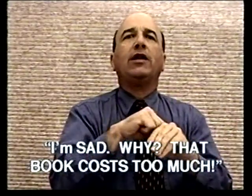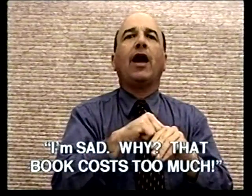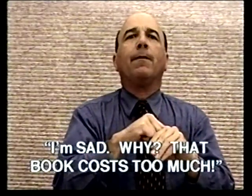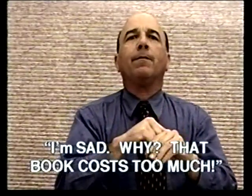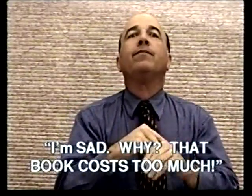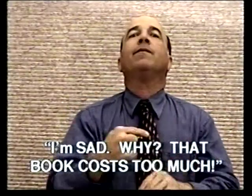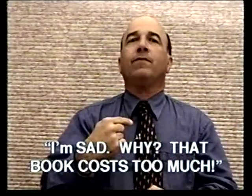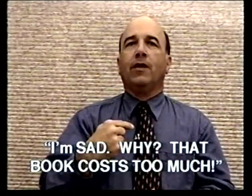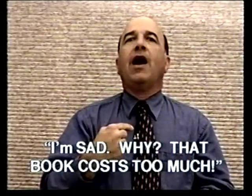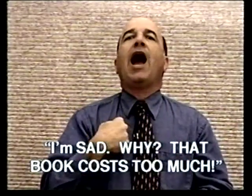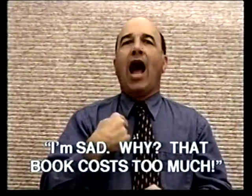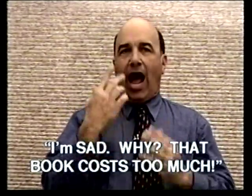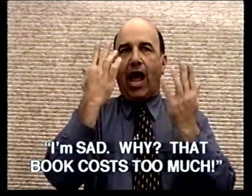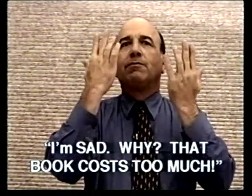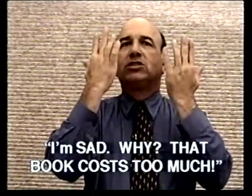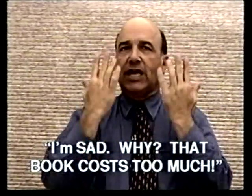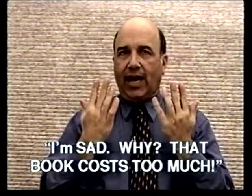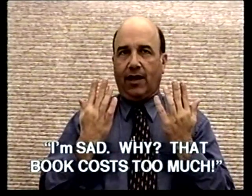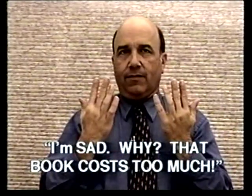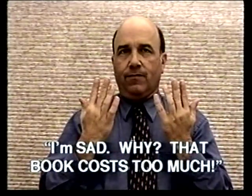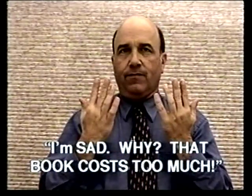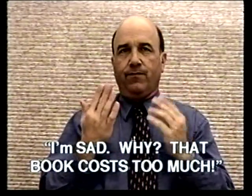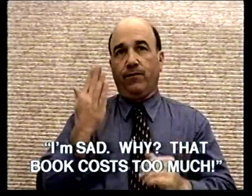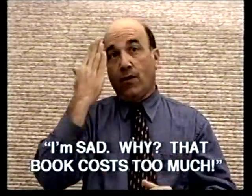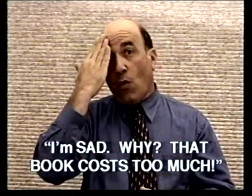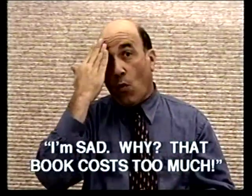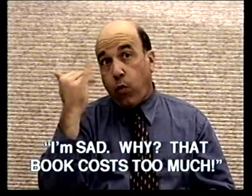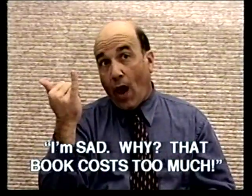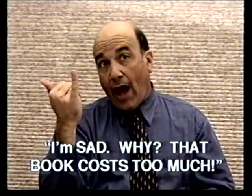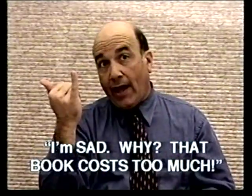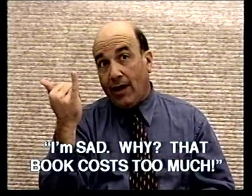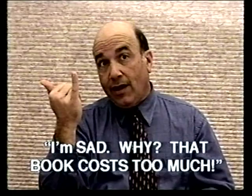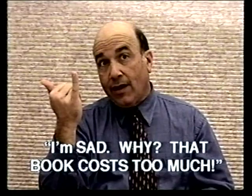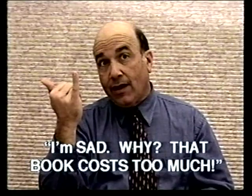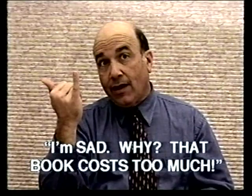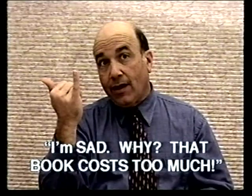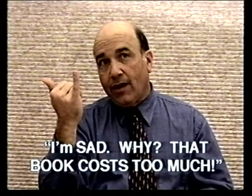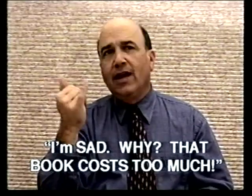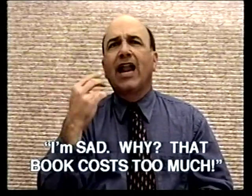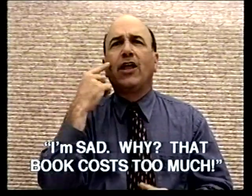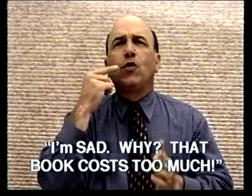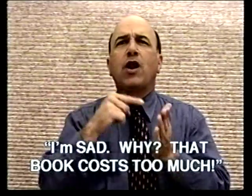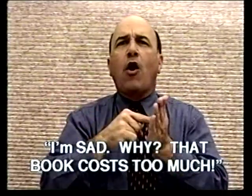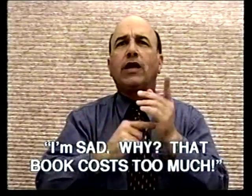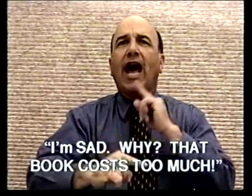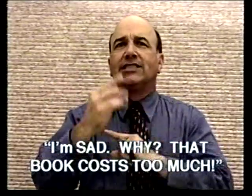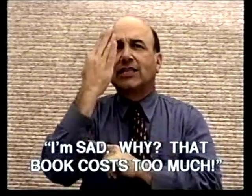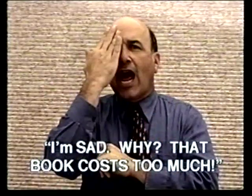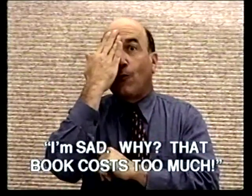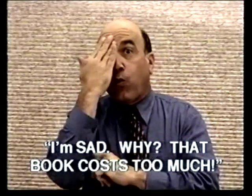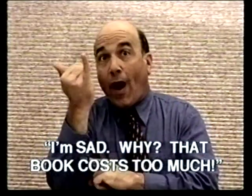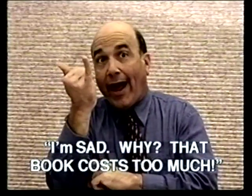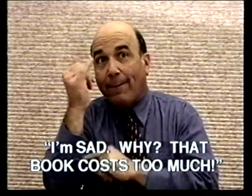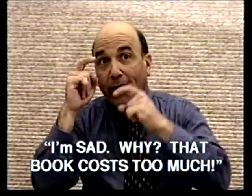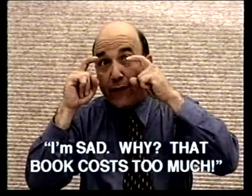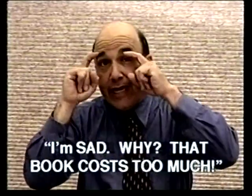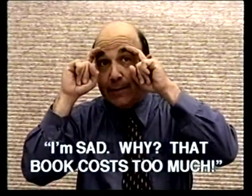more time. I'm sad. Why? Now you notice I sound why by raising